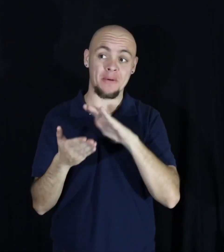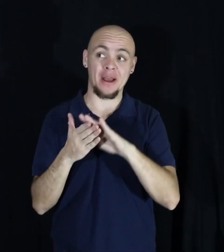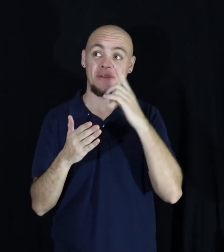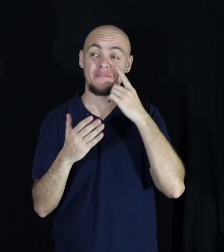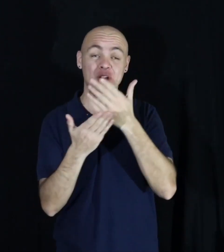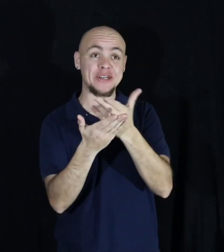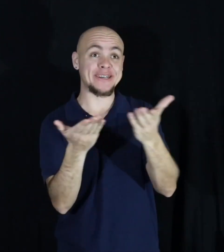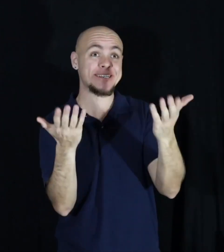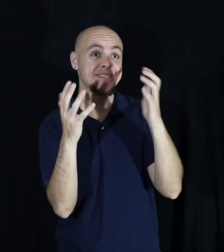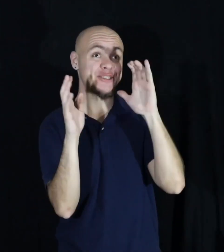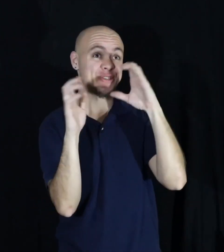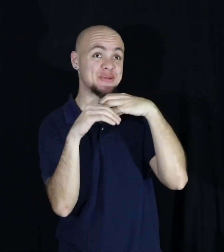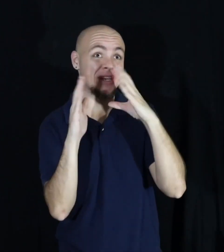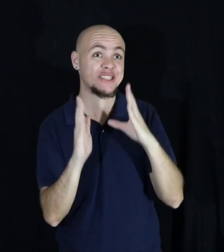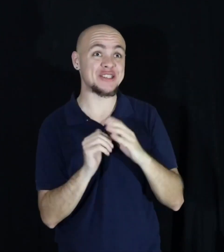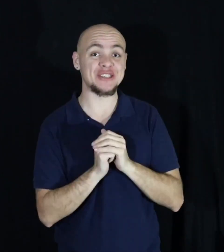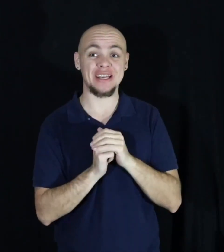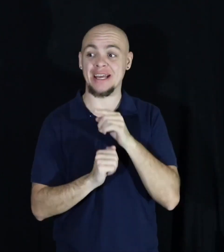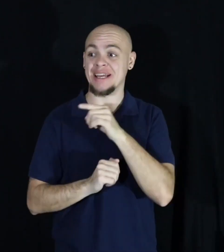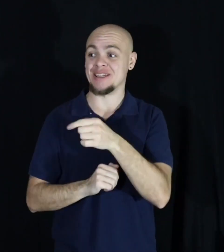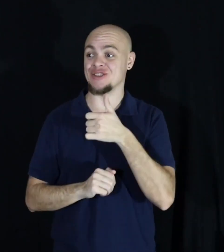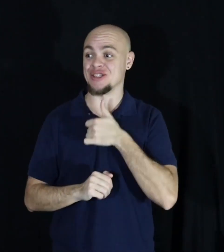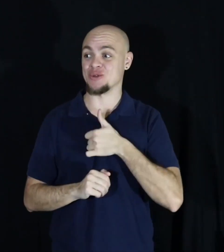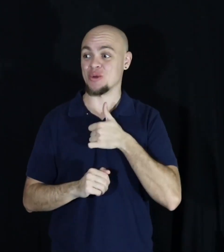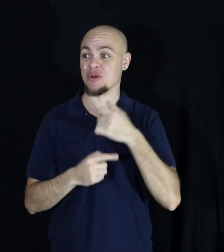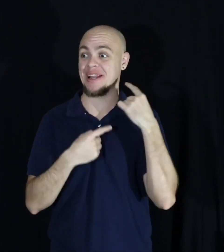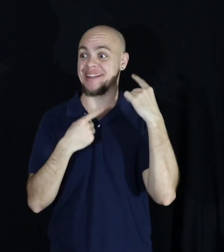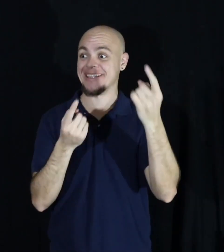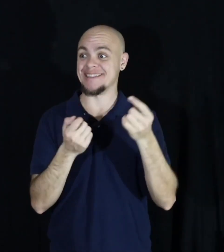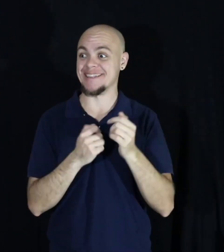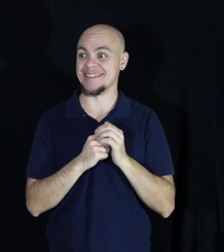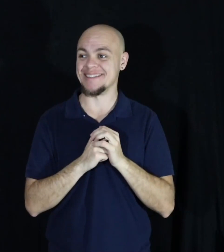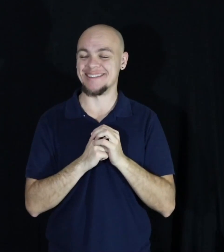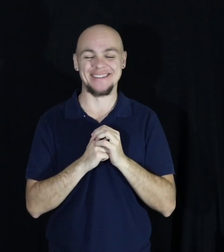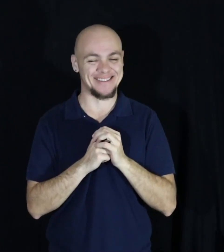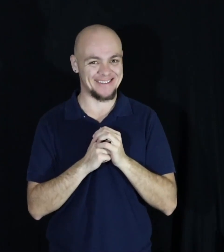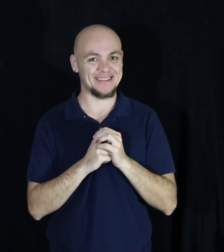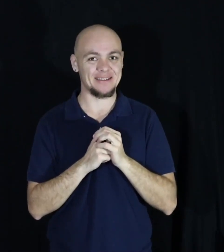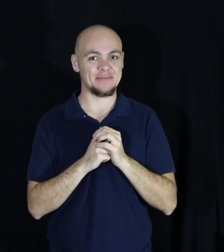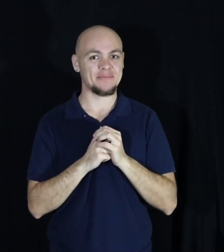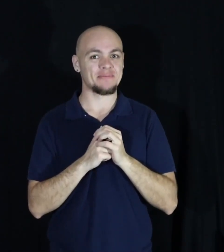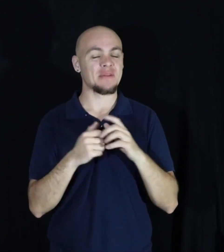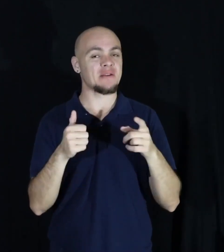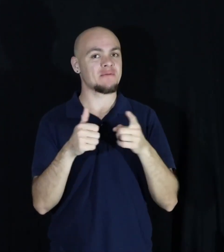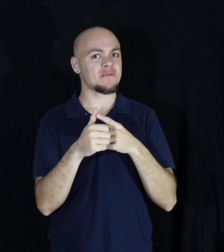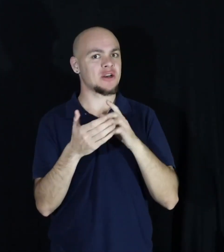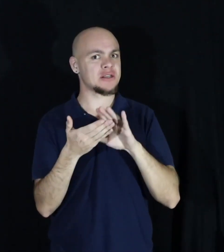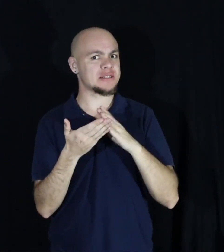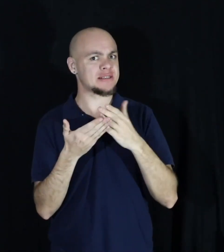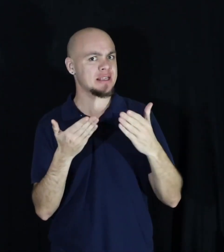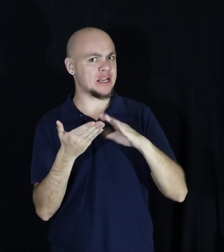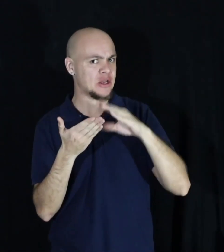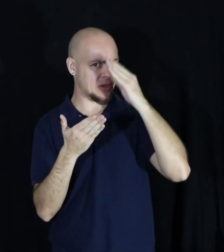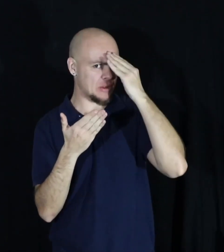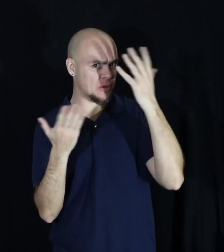strangers, and she's regretted it every day since. But the first thing you learn in comedy are